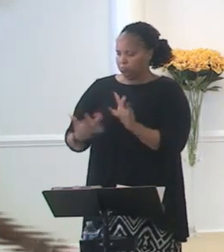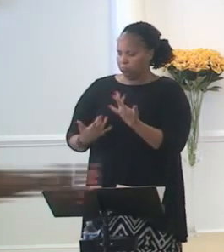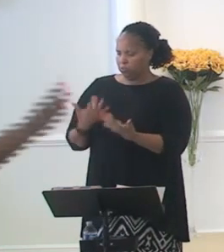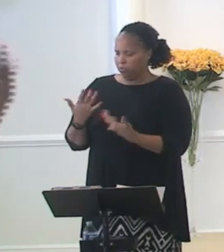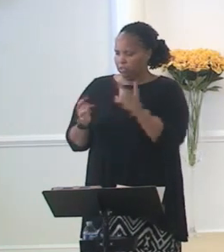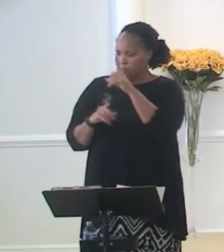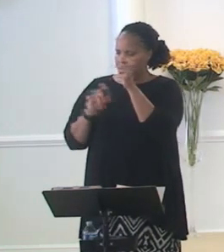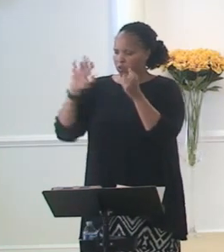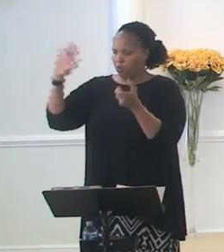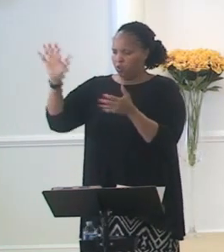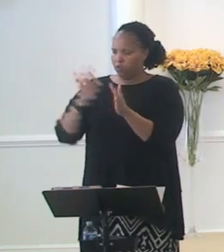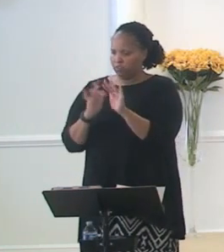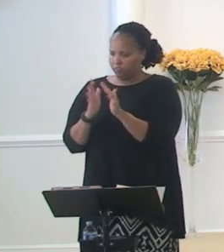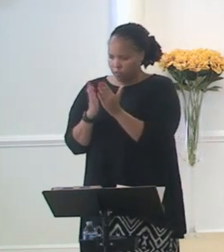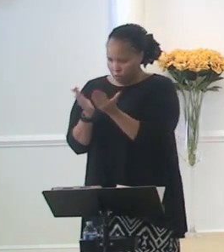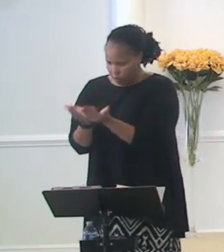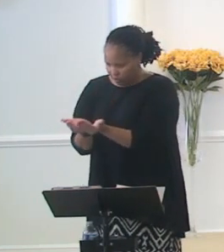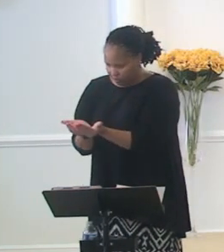because of the word.